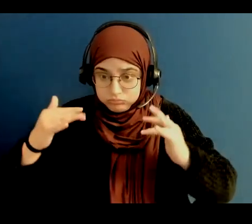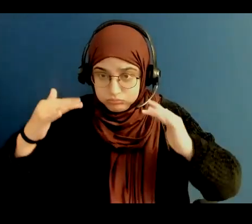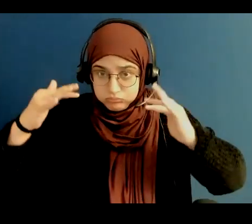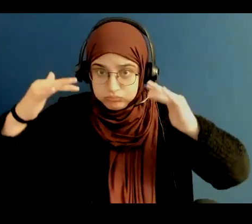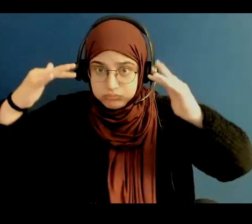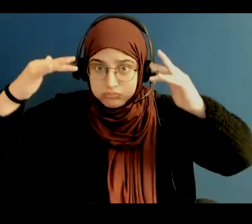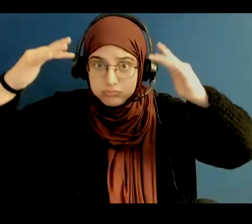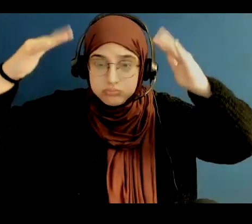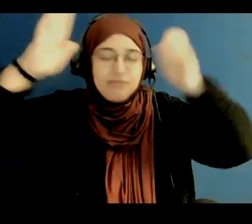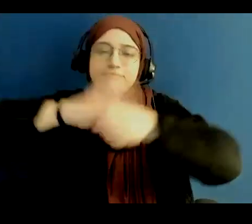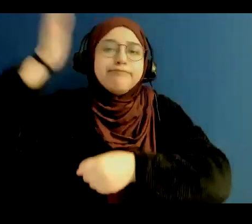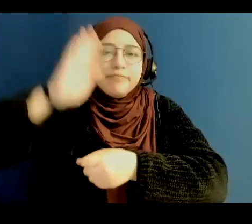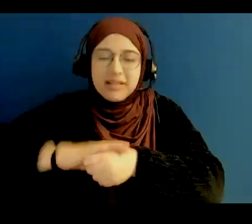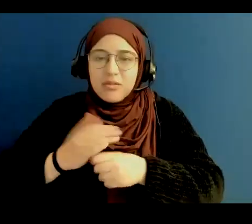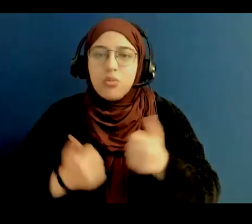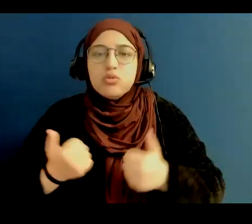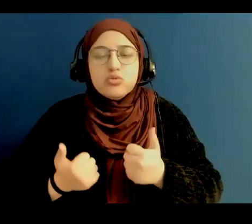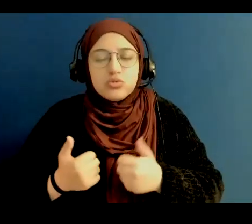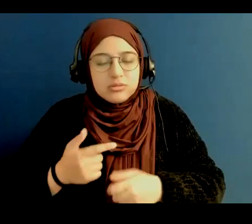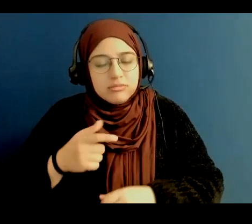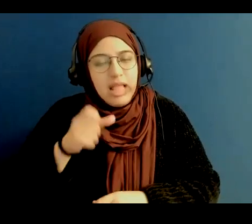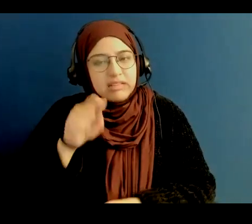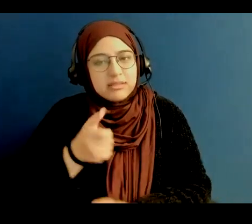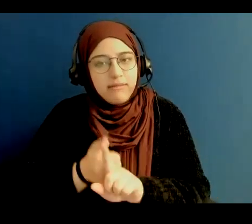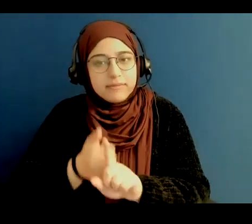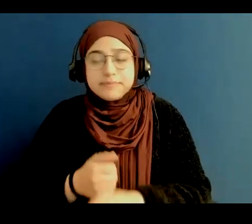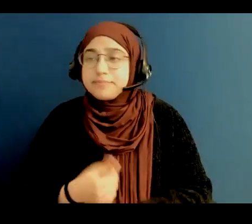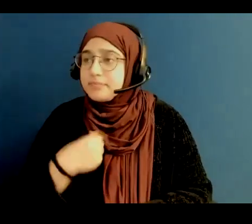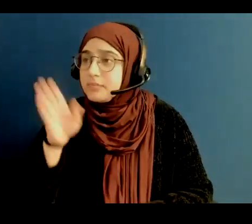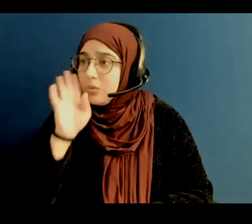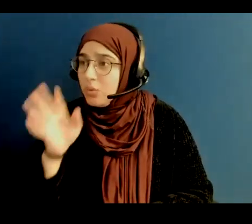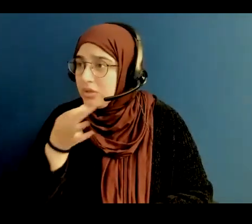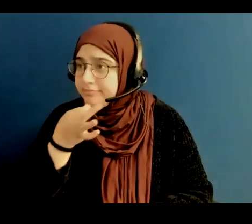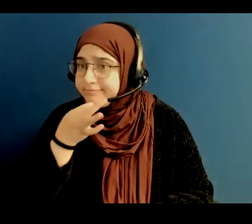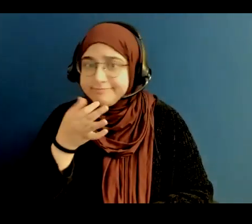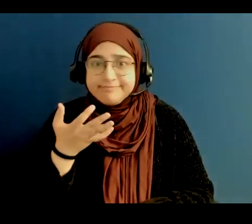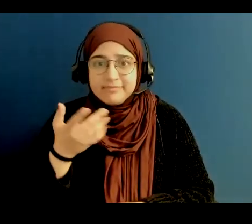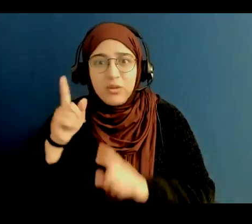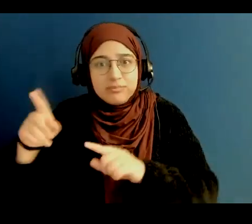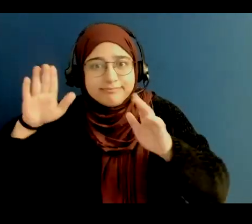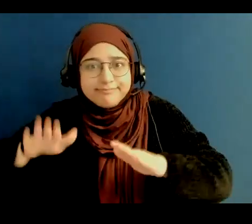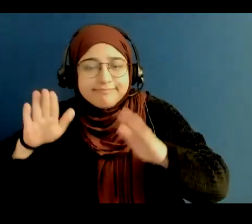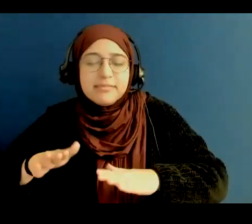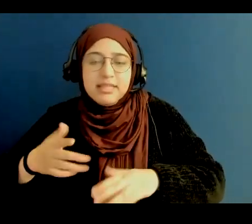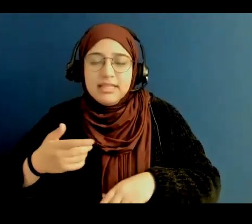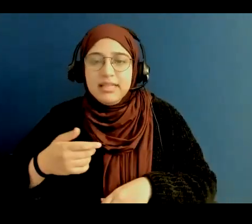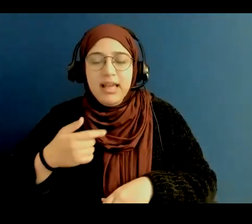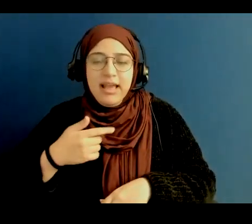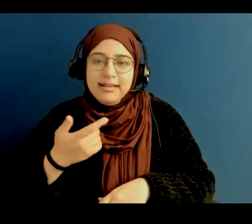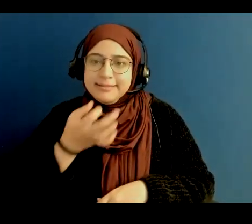Okay, inshallah, I will end it here. It's basically Maghrib time in a few minutes, so I need to head to the masjid, inshallah.